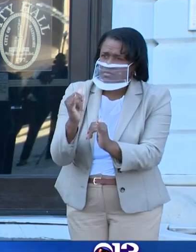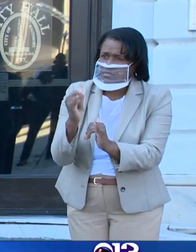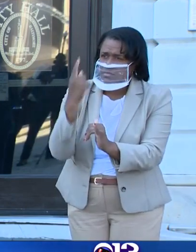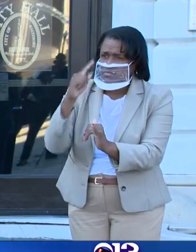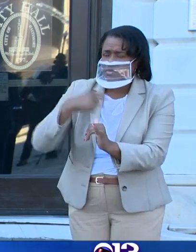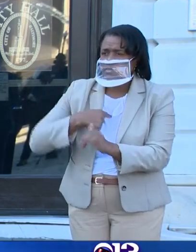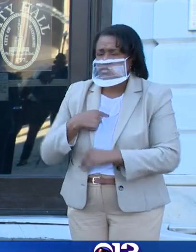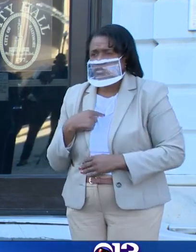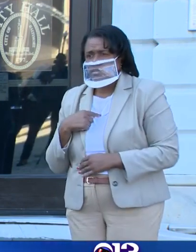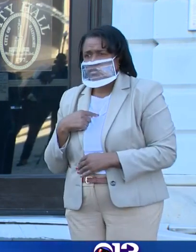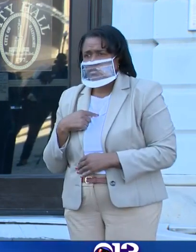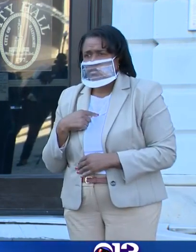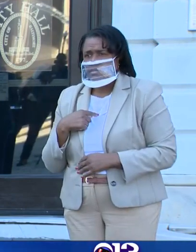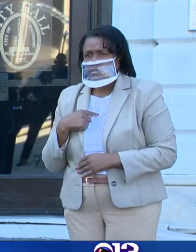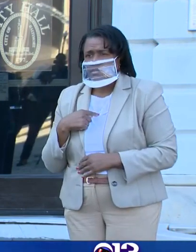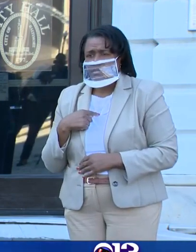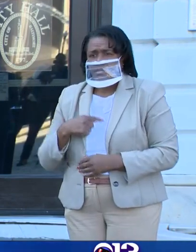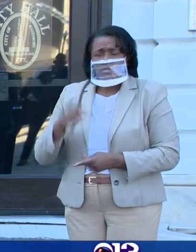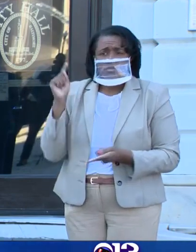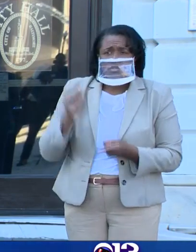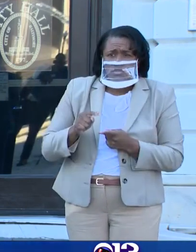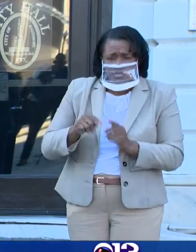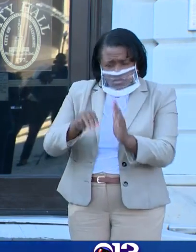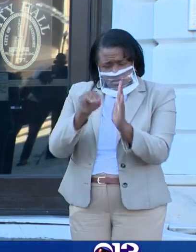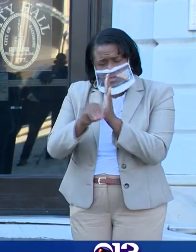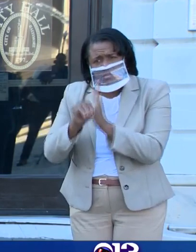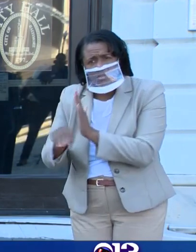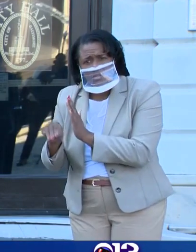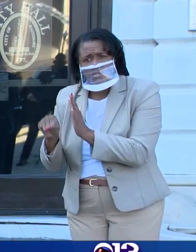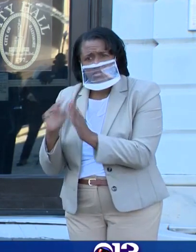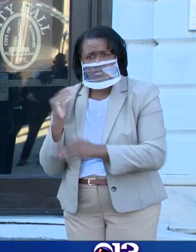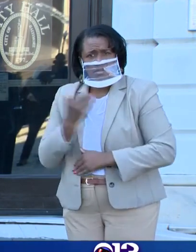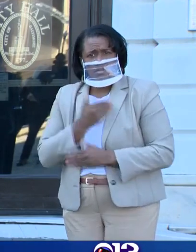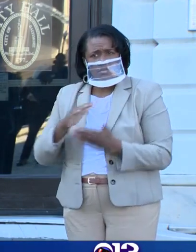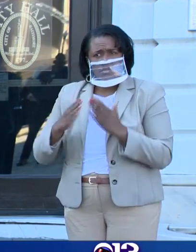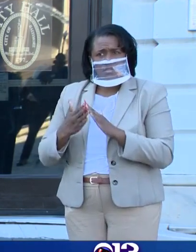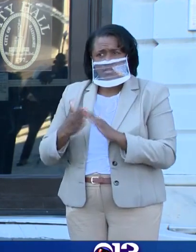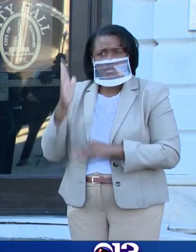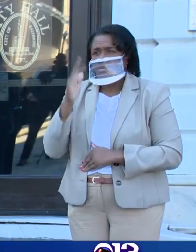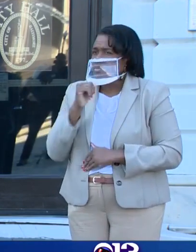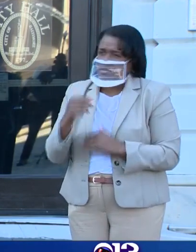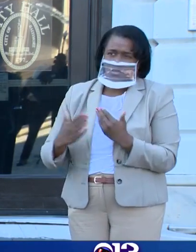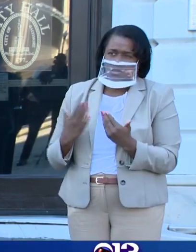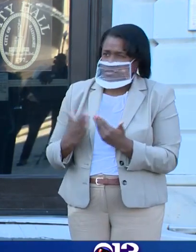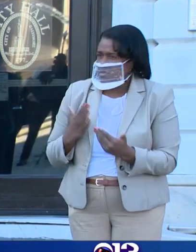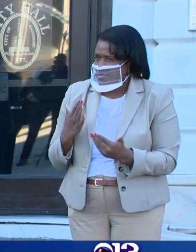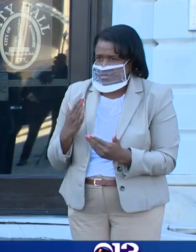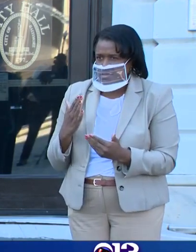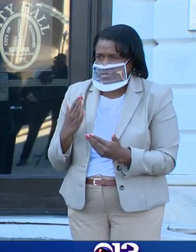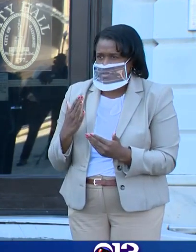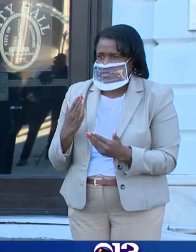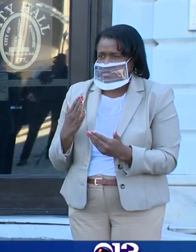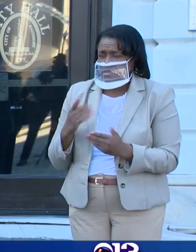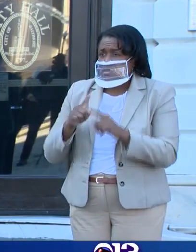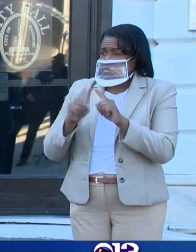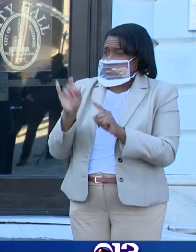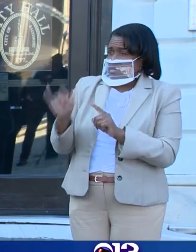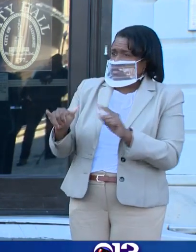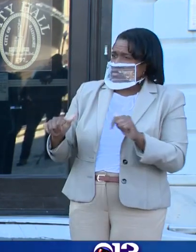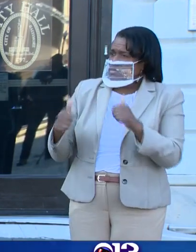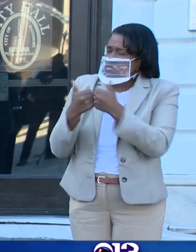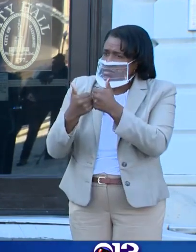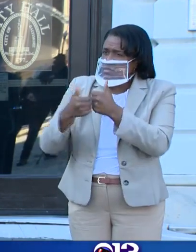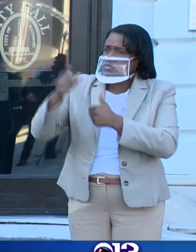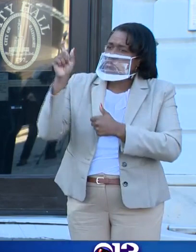for me. Reducing murders in our city will not be easy, but it's a challenge we